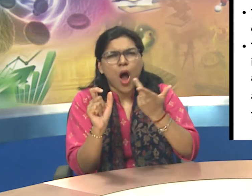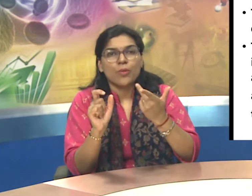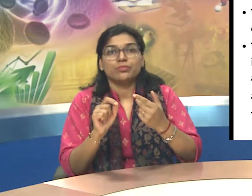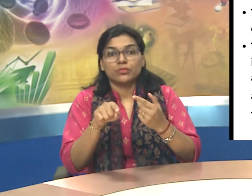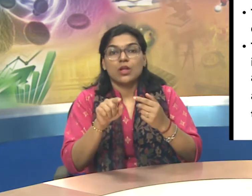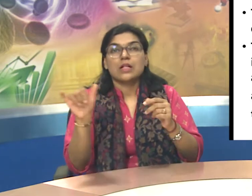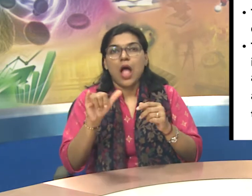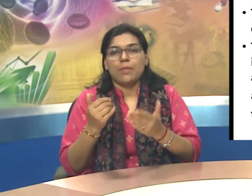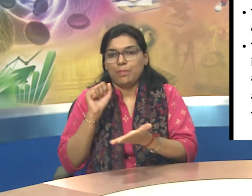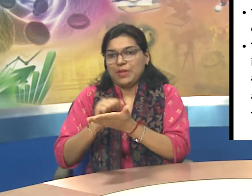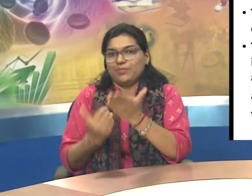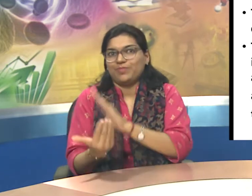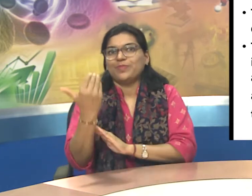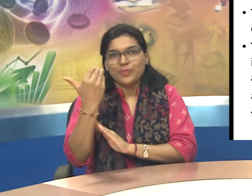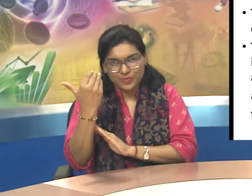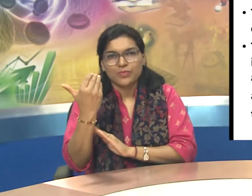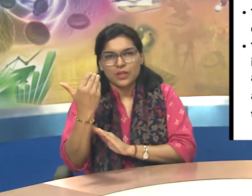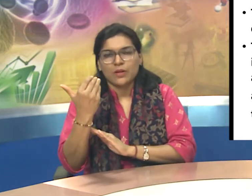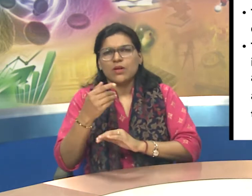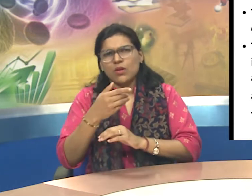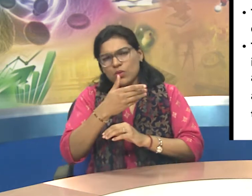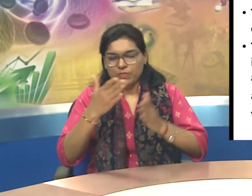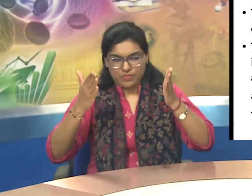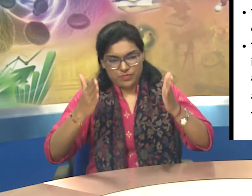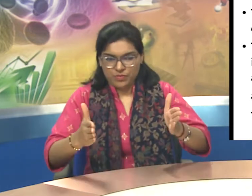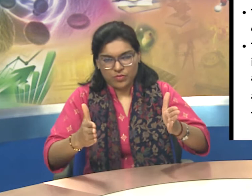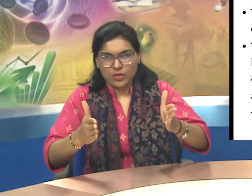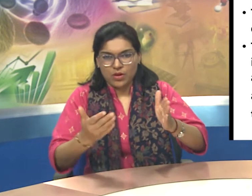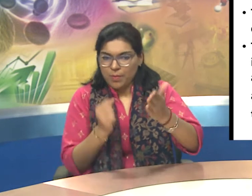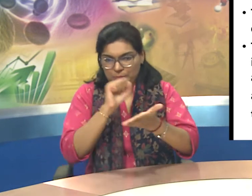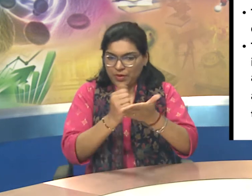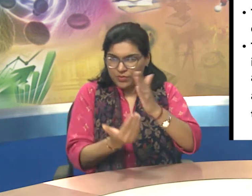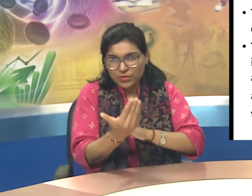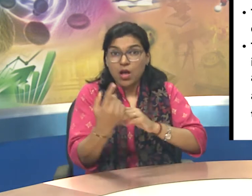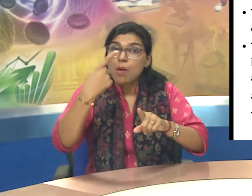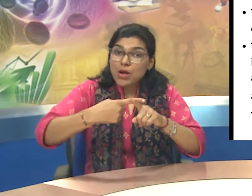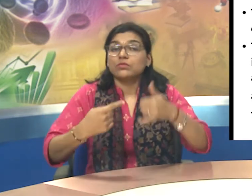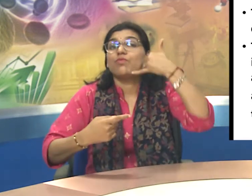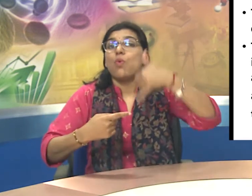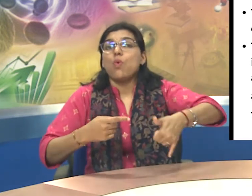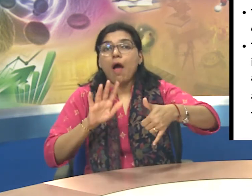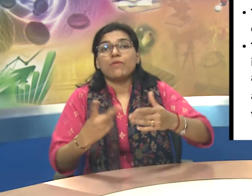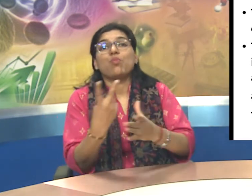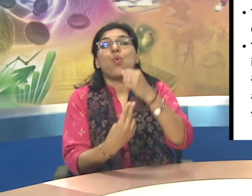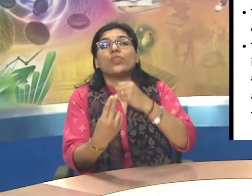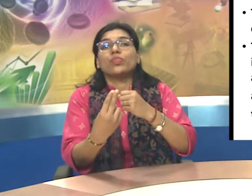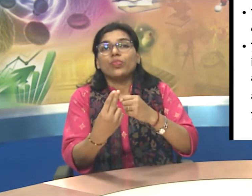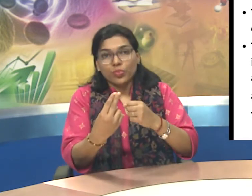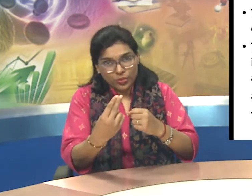Telex provide a means of printed communication